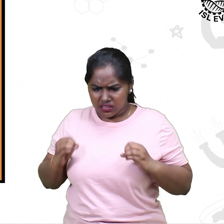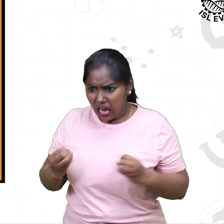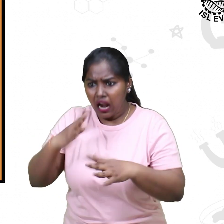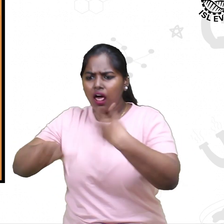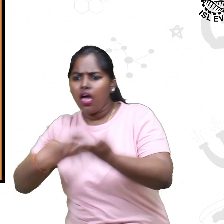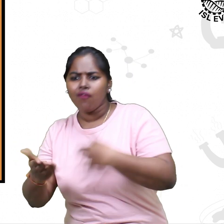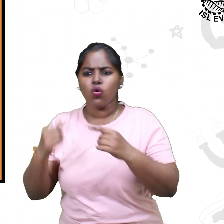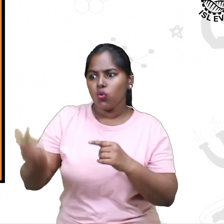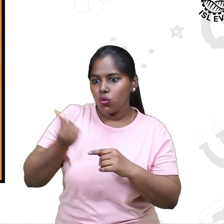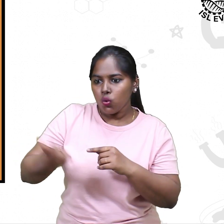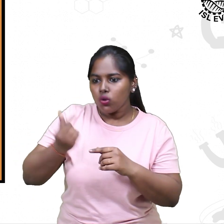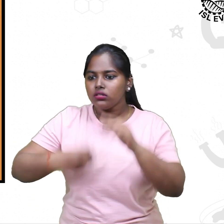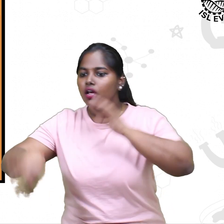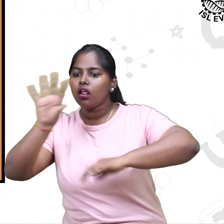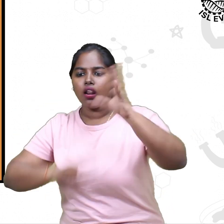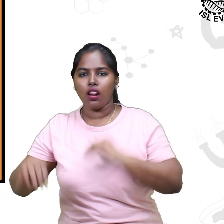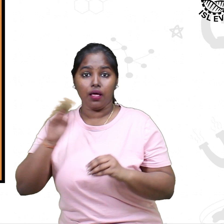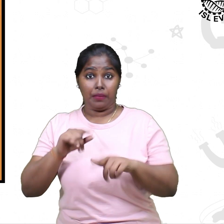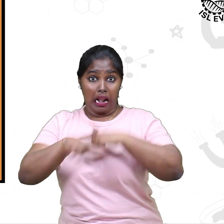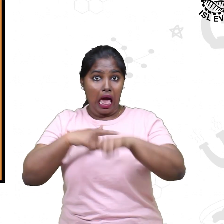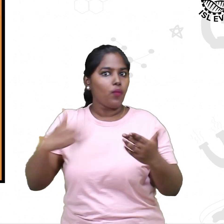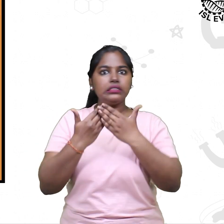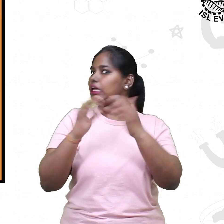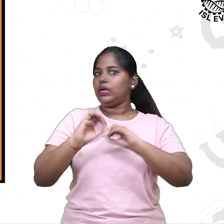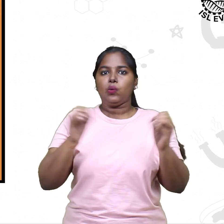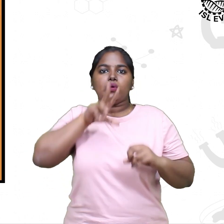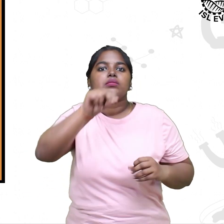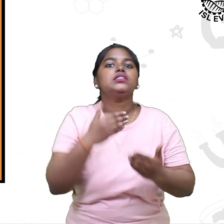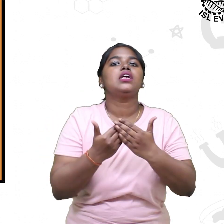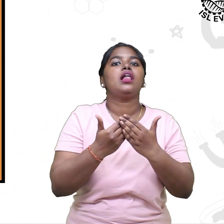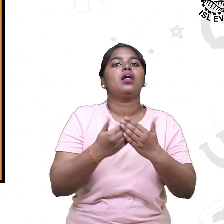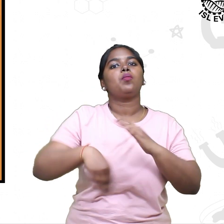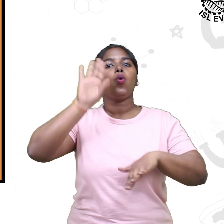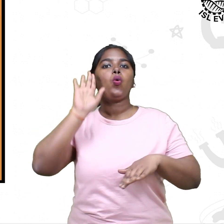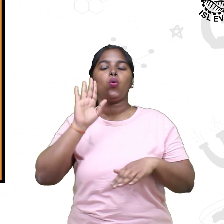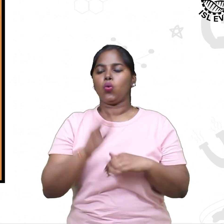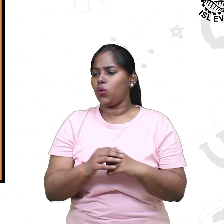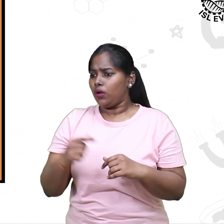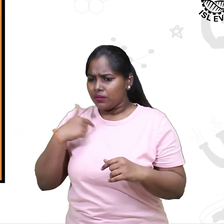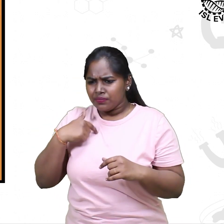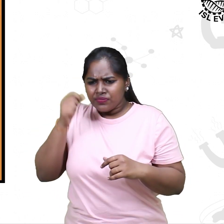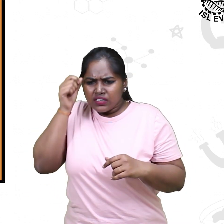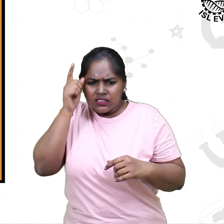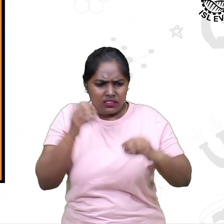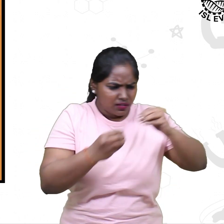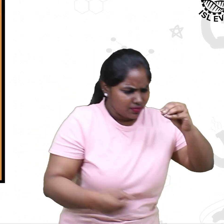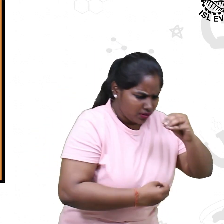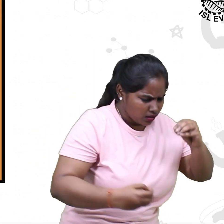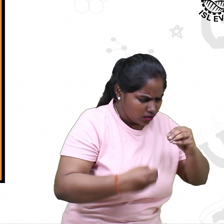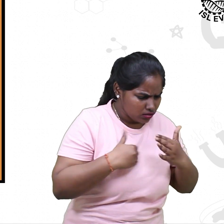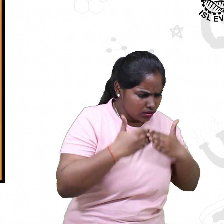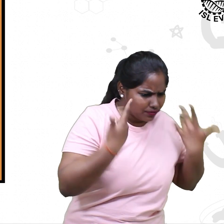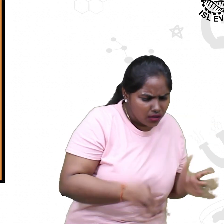And I was, in those days, studying speech, not so much language. And so because I understood the physics of the scanner, I got into